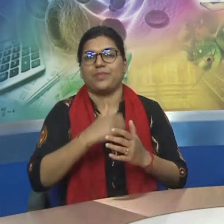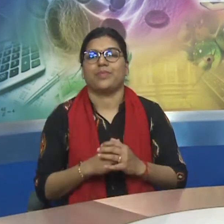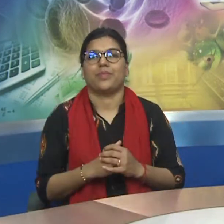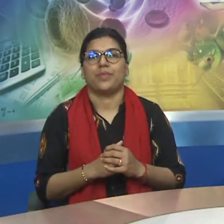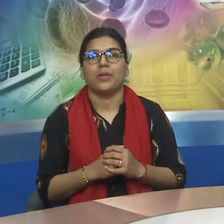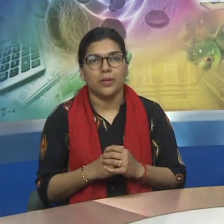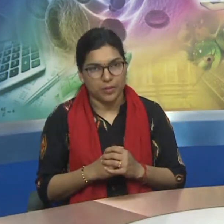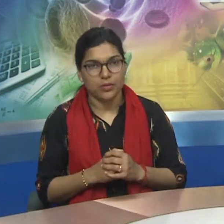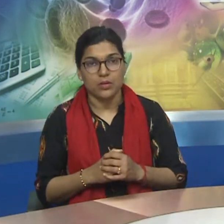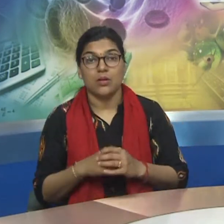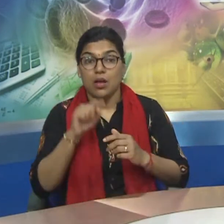Now here you can see,